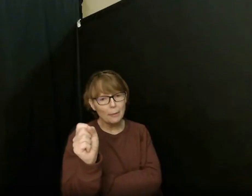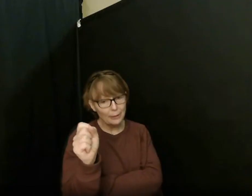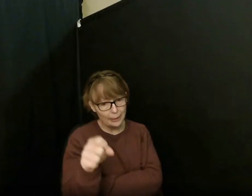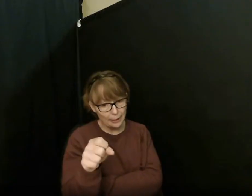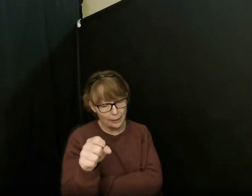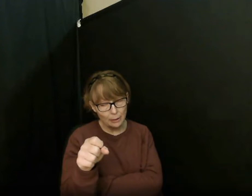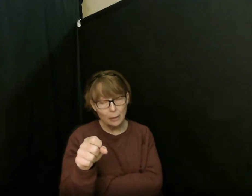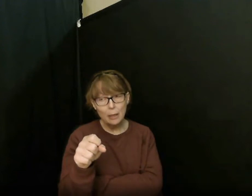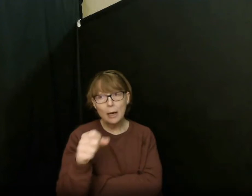Probably.